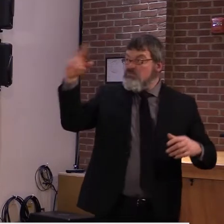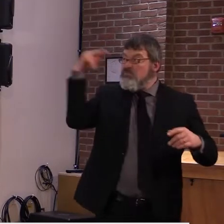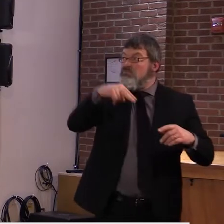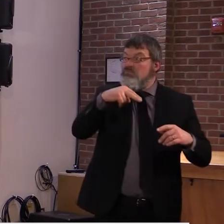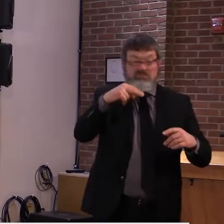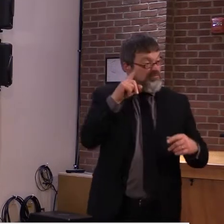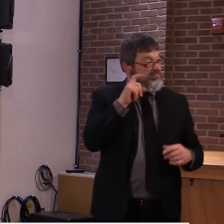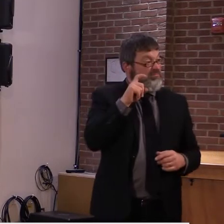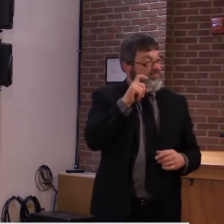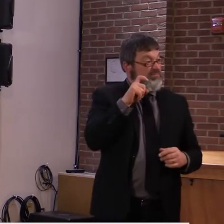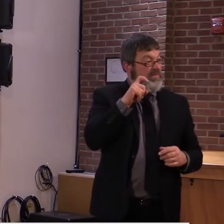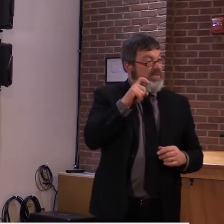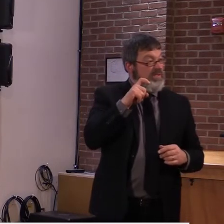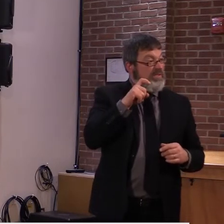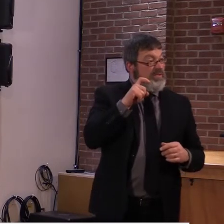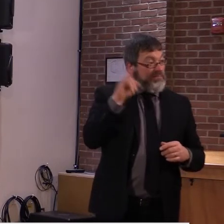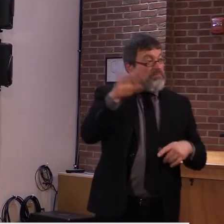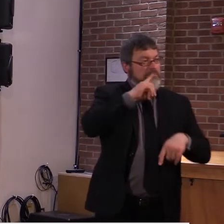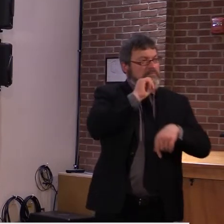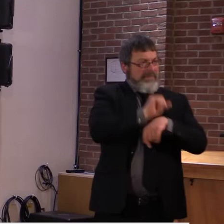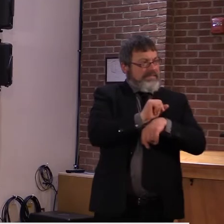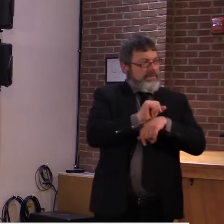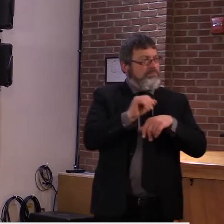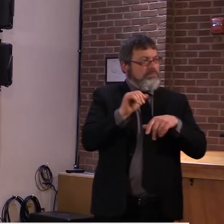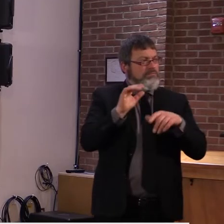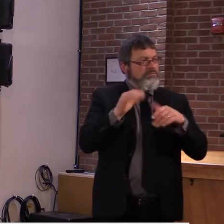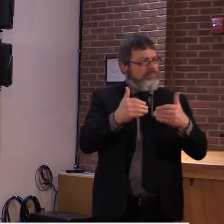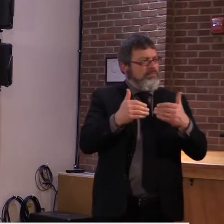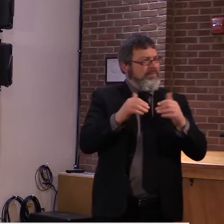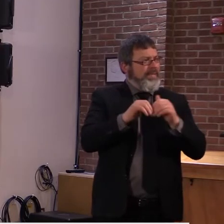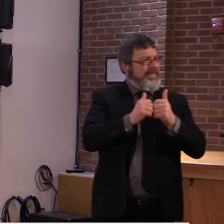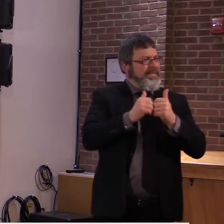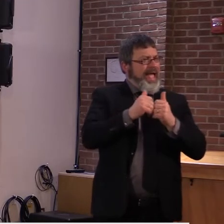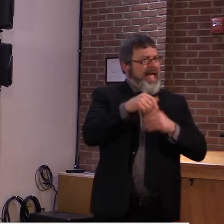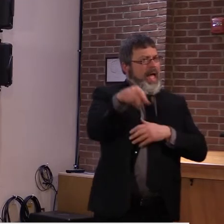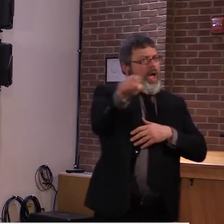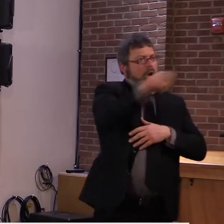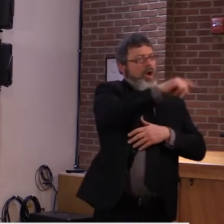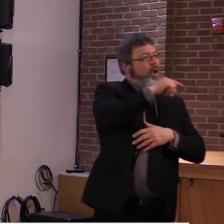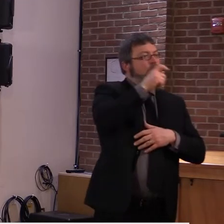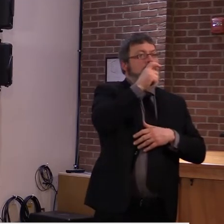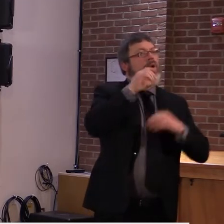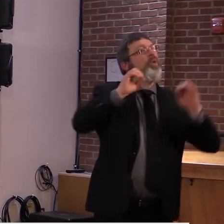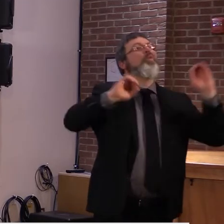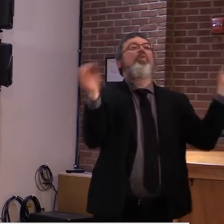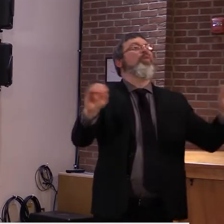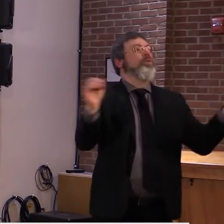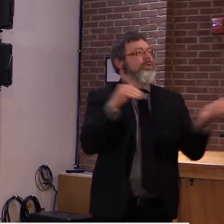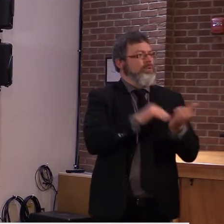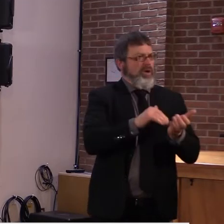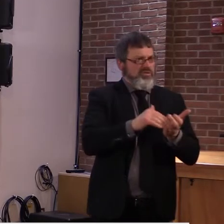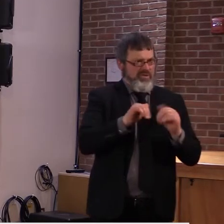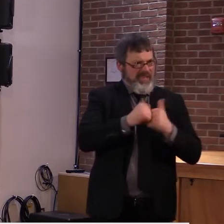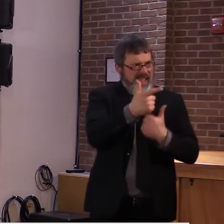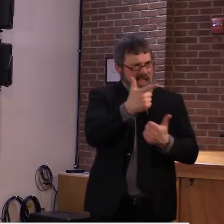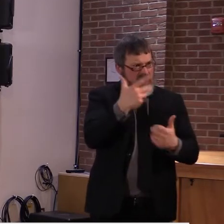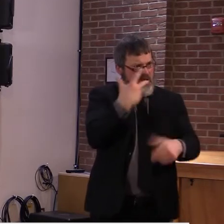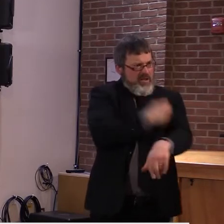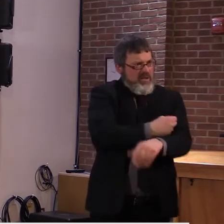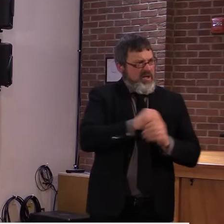regular healthcare providers? All excellent questions. And I am saying, as